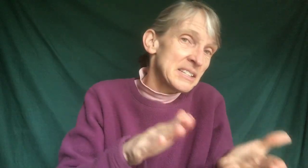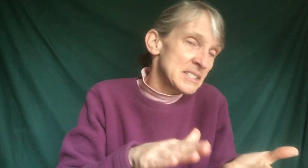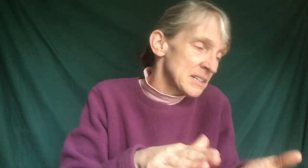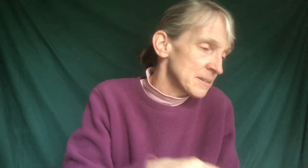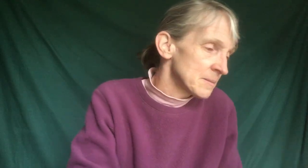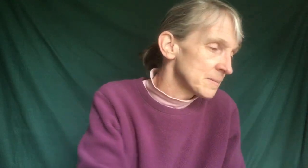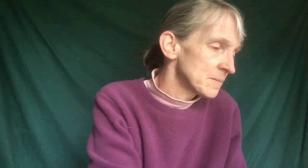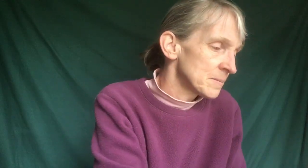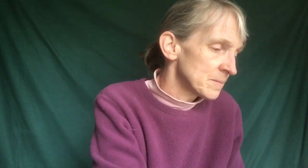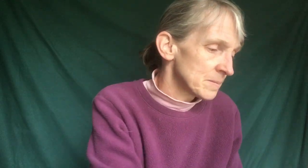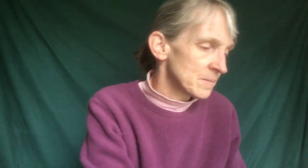dies.